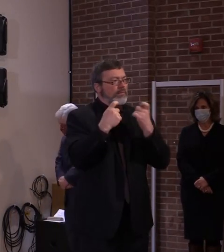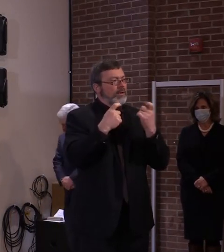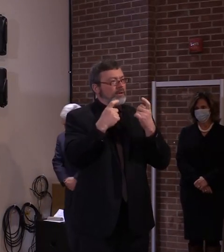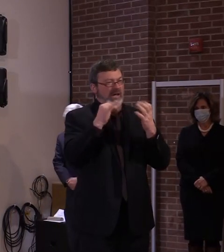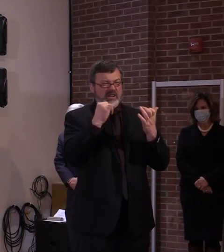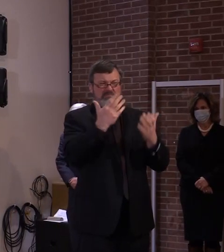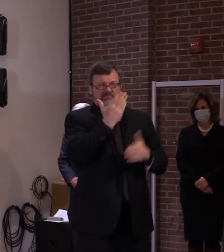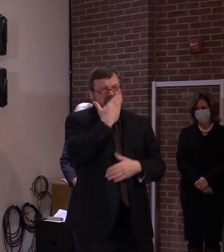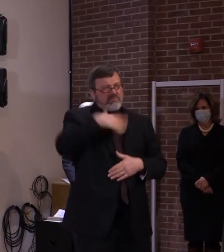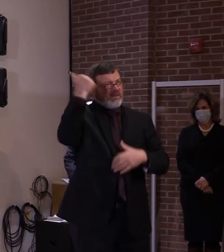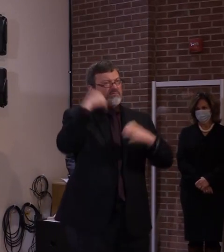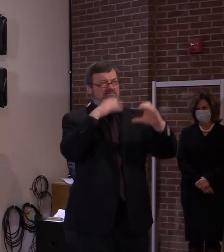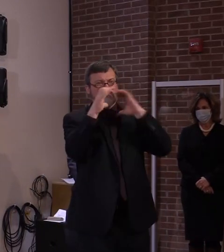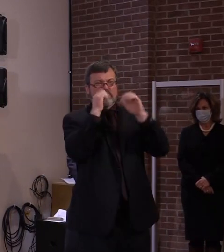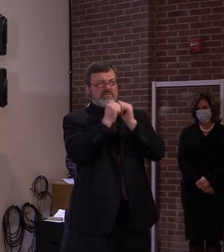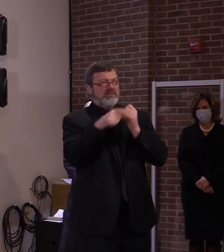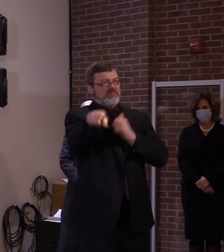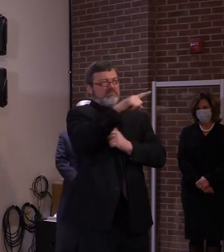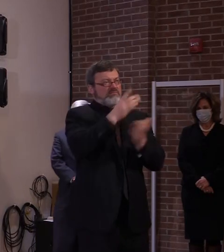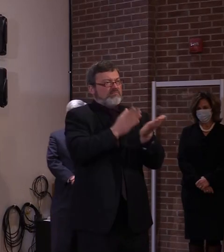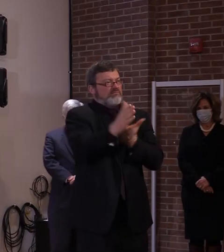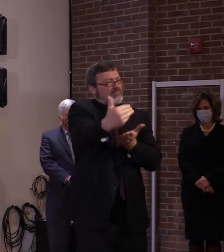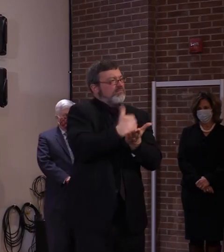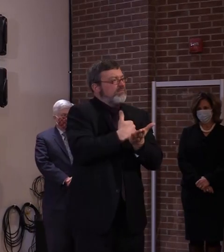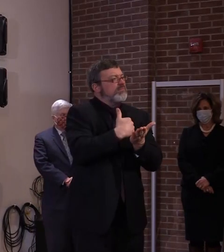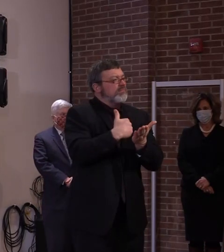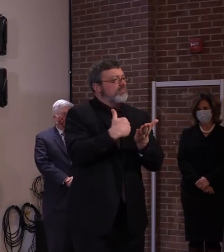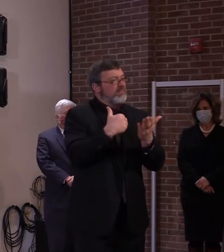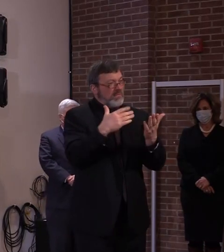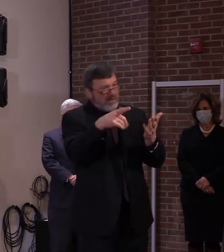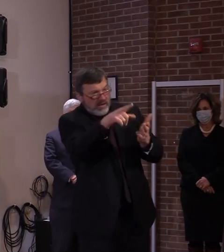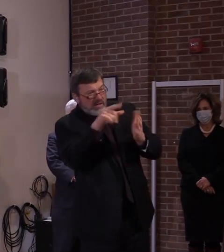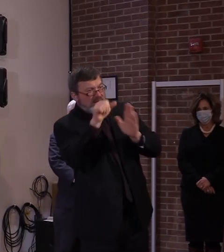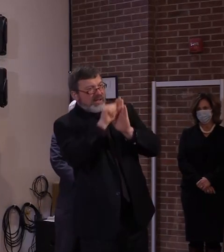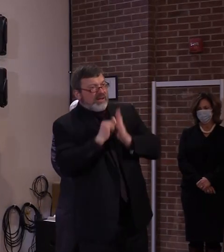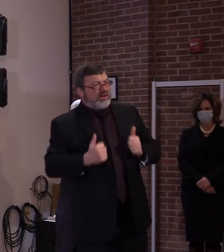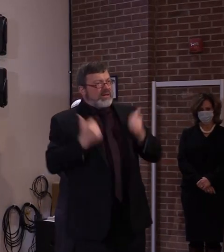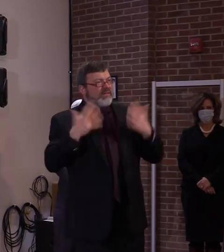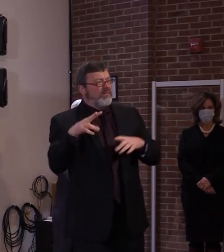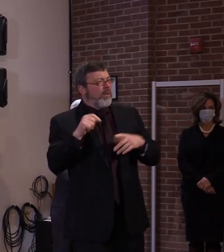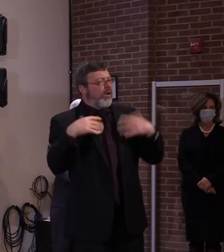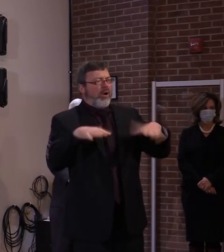Vermonters about what they want to know, and have that